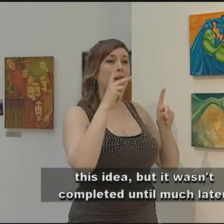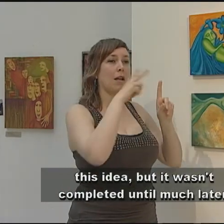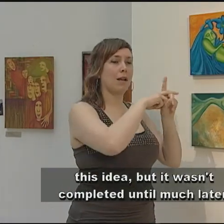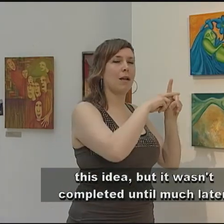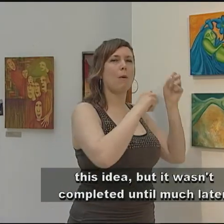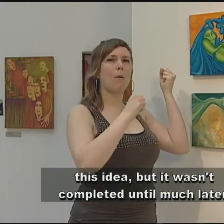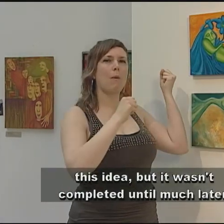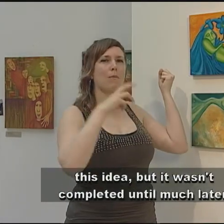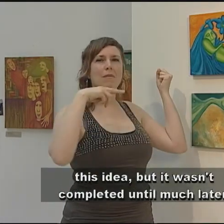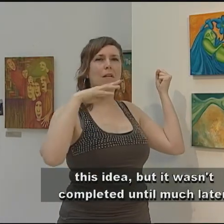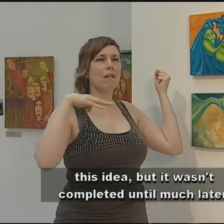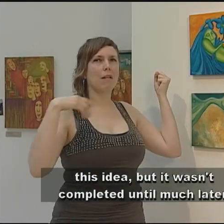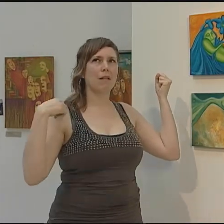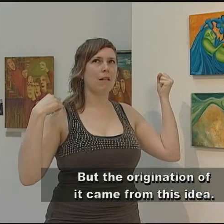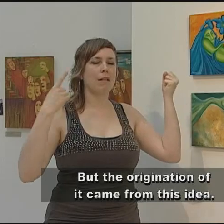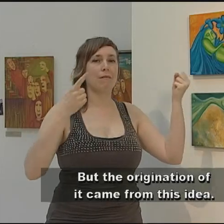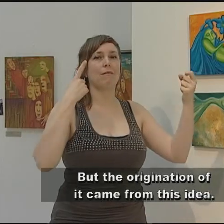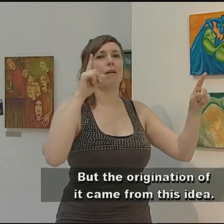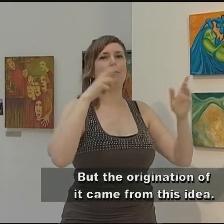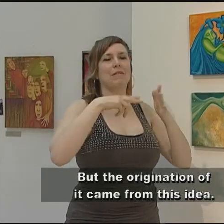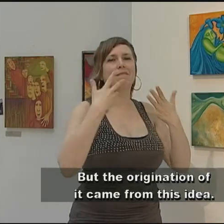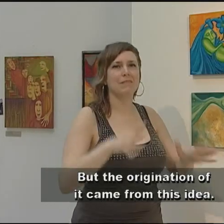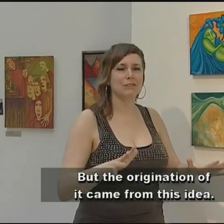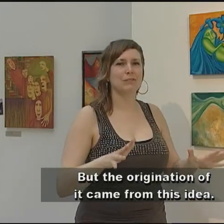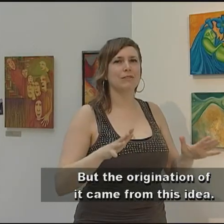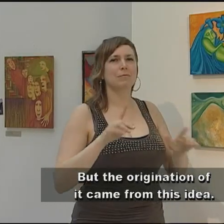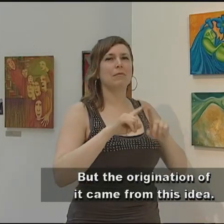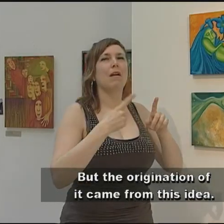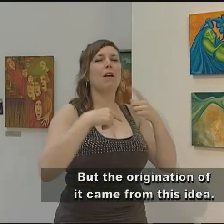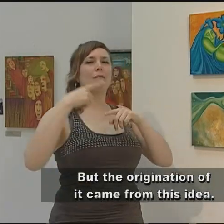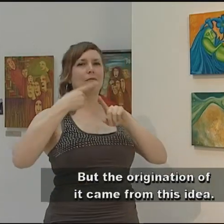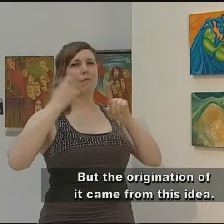later. But the origination of it came from this idea.